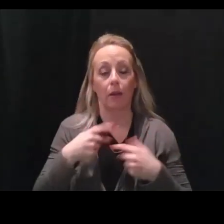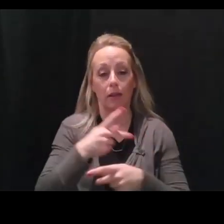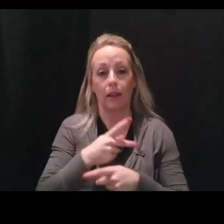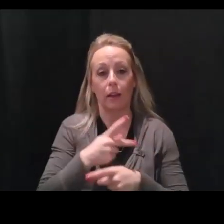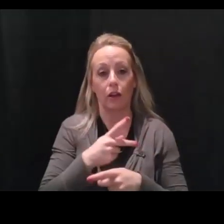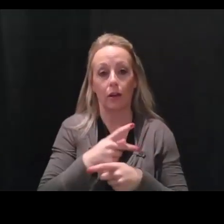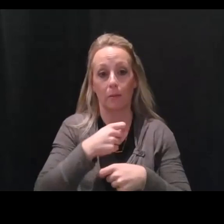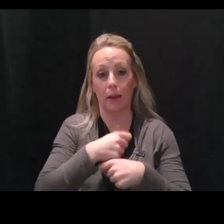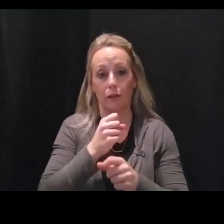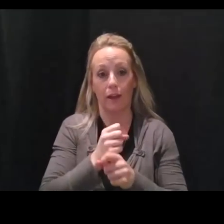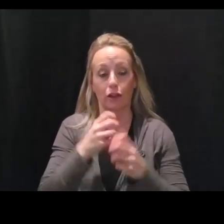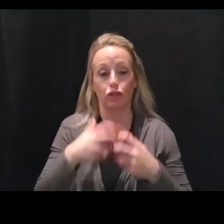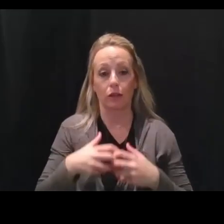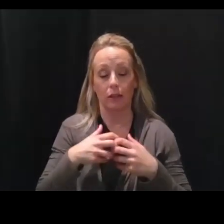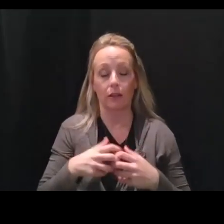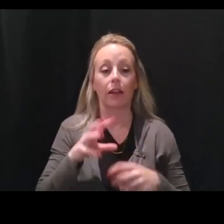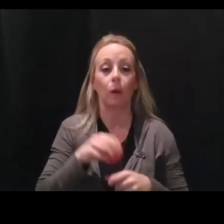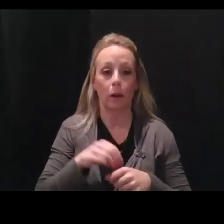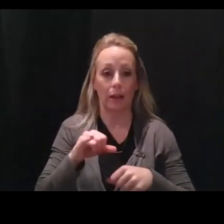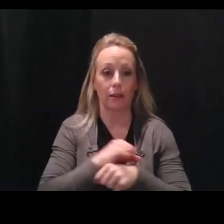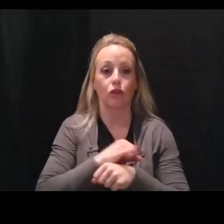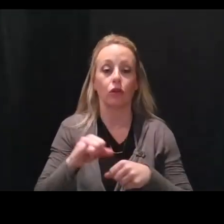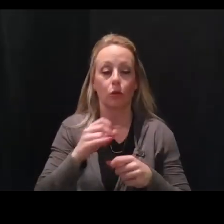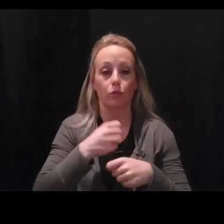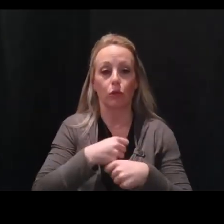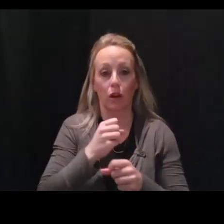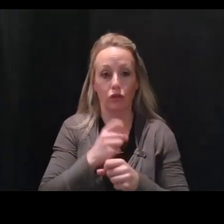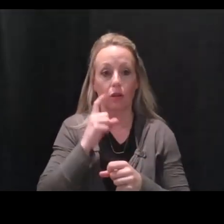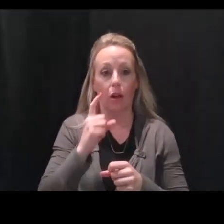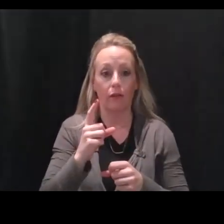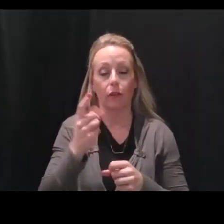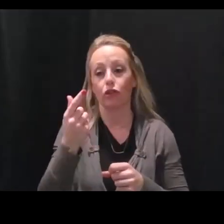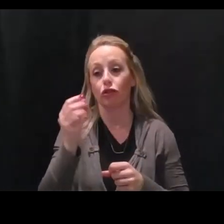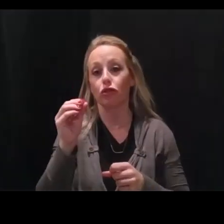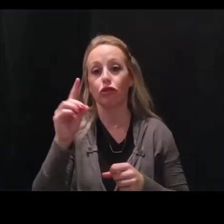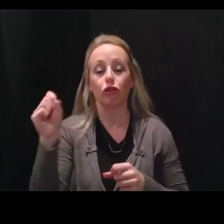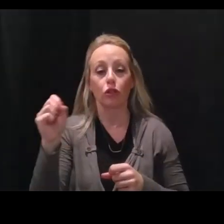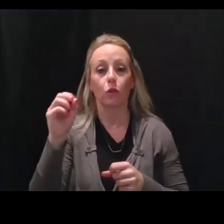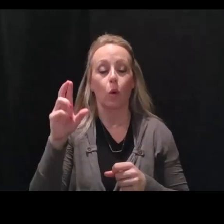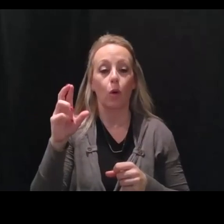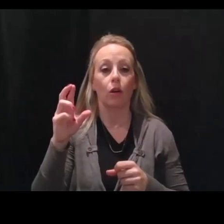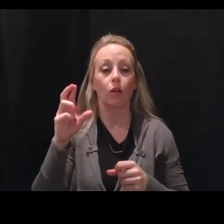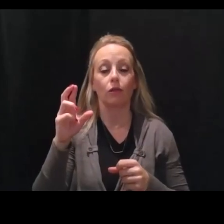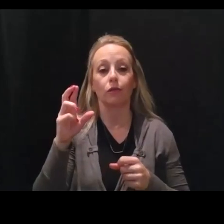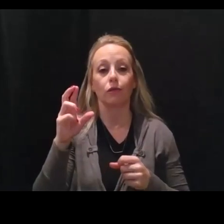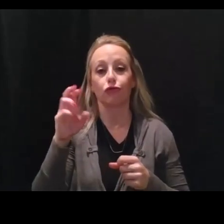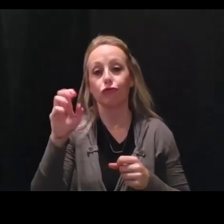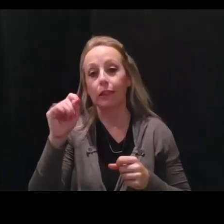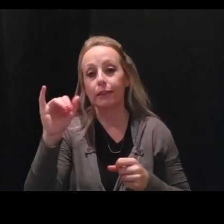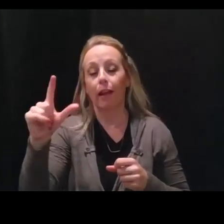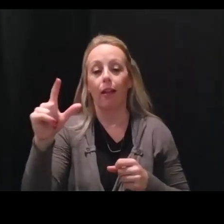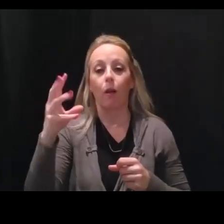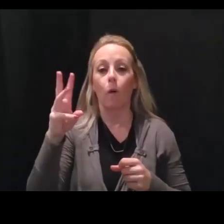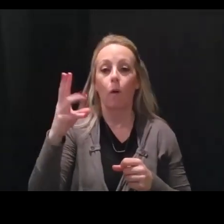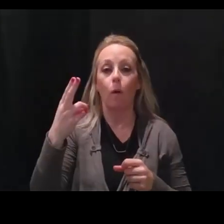Manufacturing, which includes industrial production of goods for distribution to retail, wholesale, and other